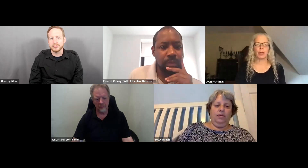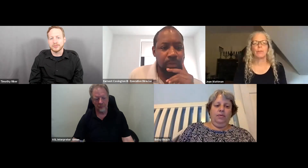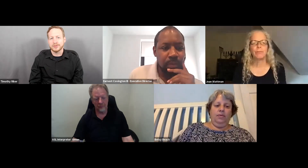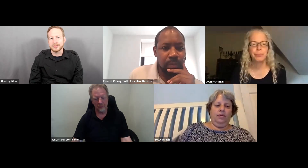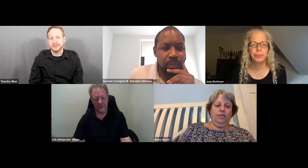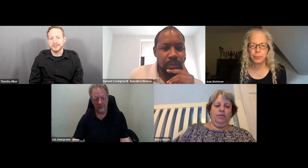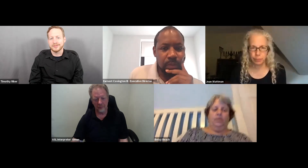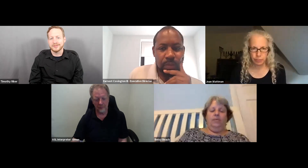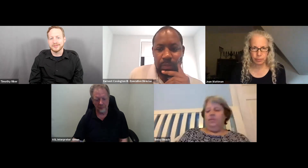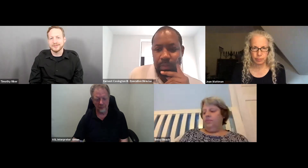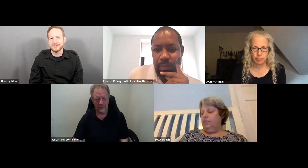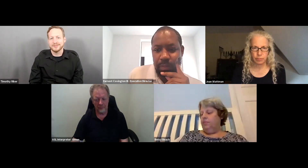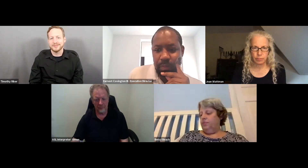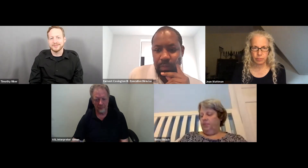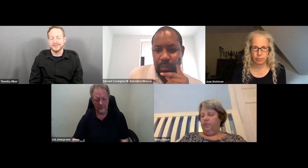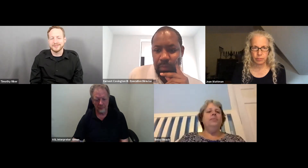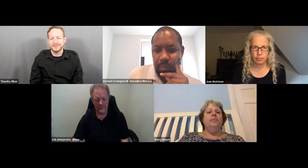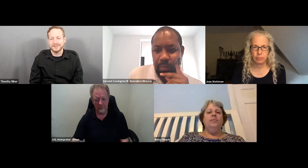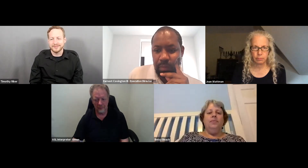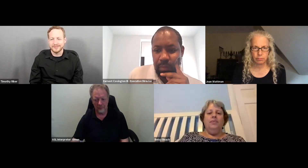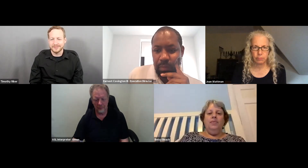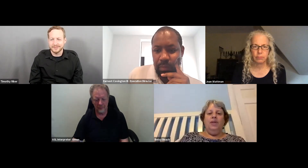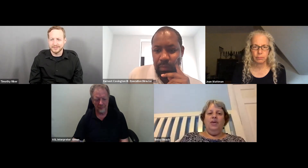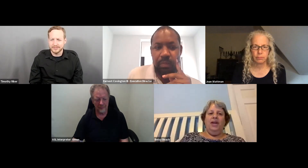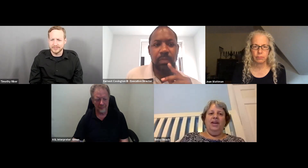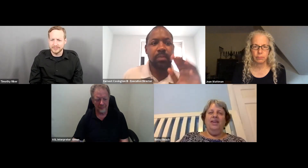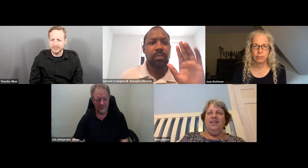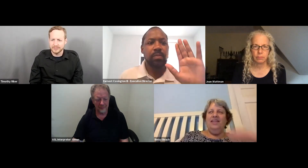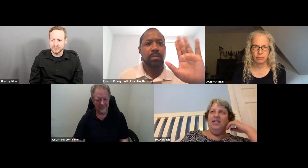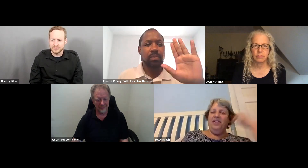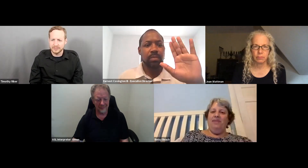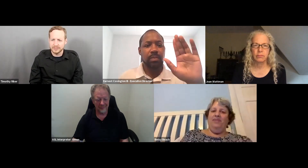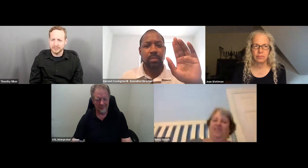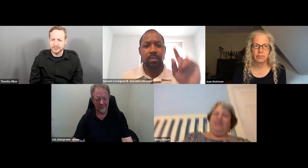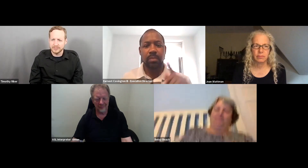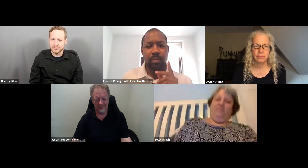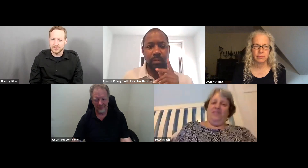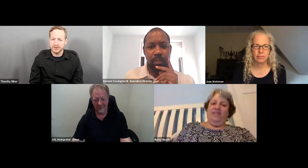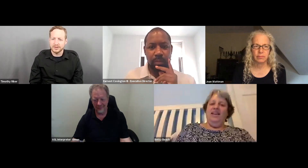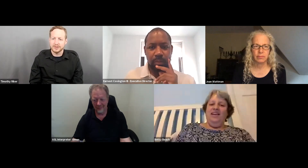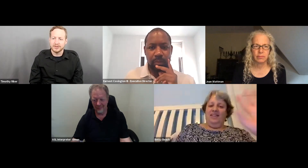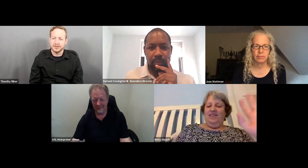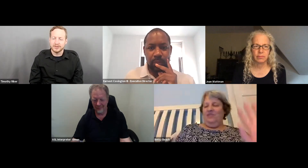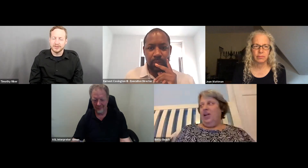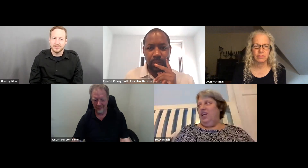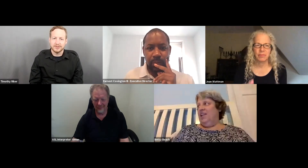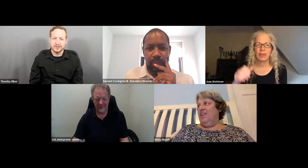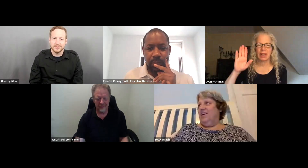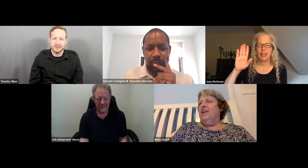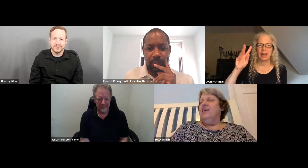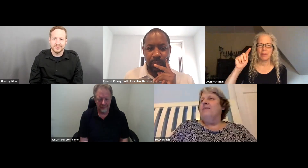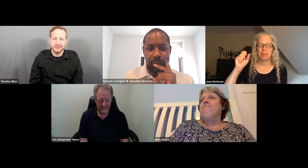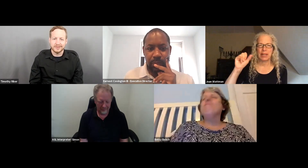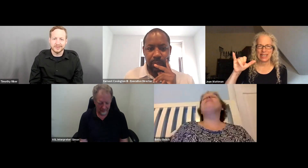spotlight the interpreter. Okay. now I'm ready, I